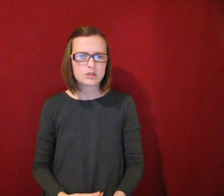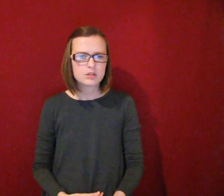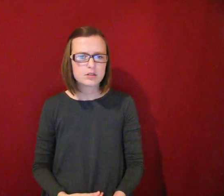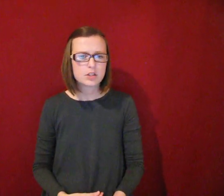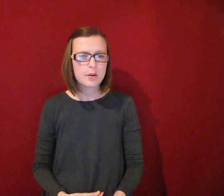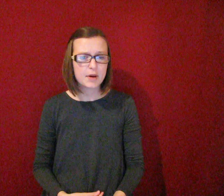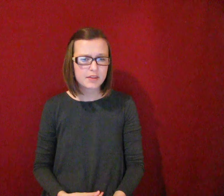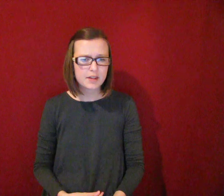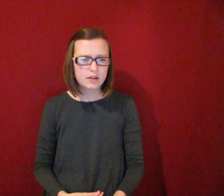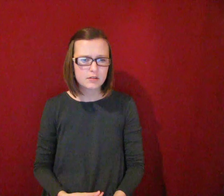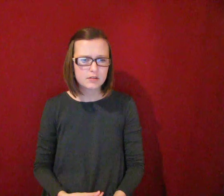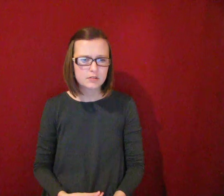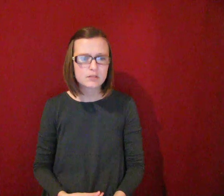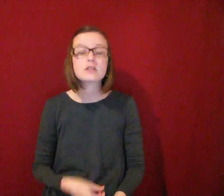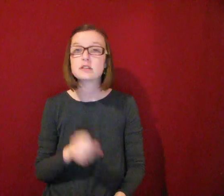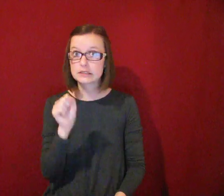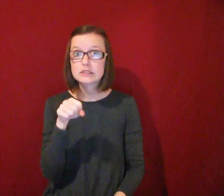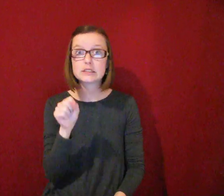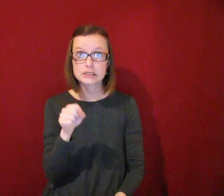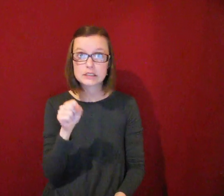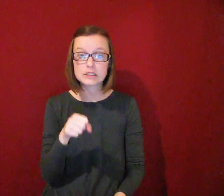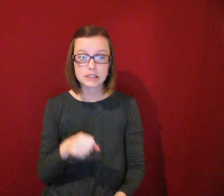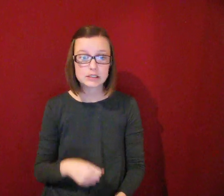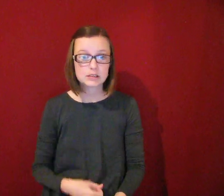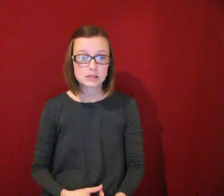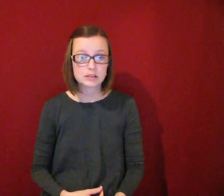You talking about monthly? Yes. Or